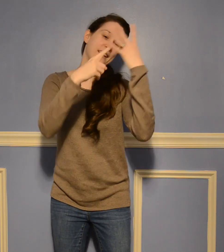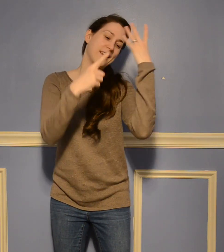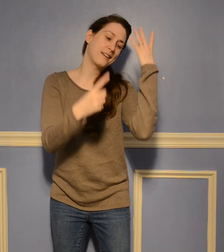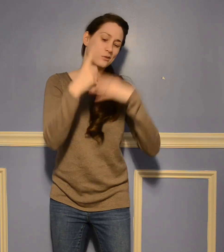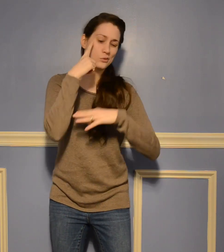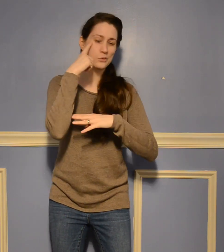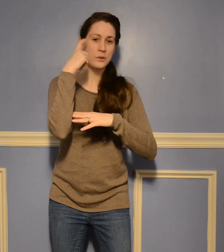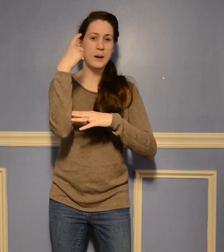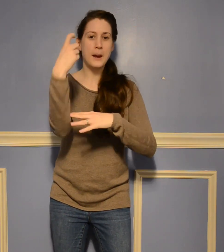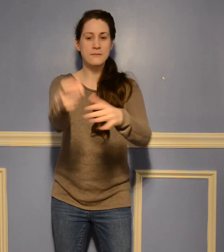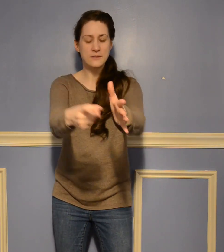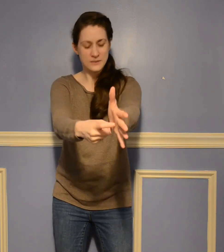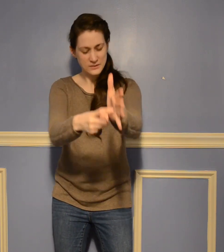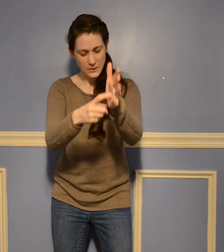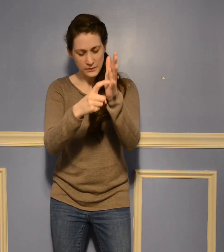dreams is all it's gonna take.